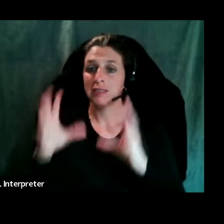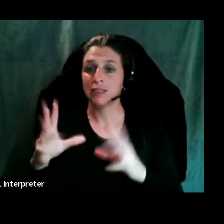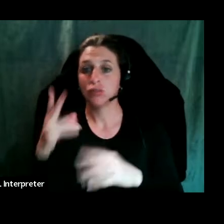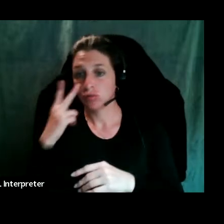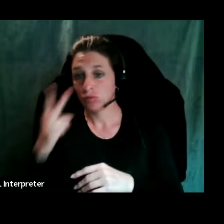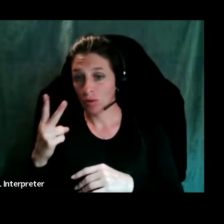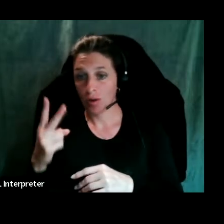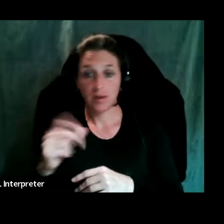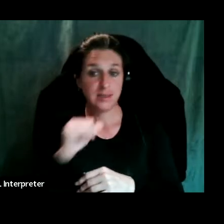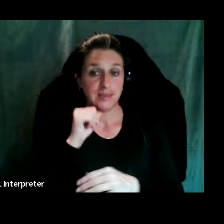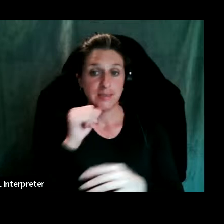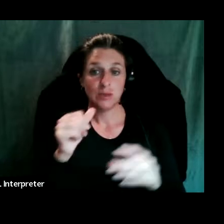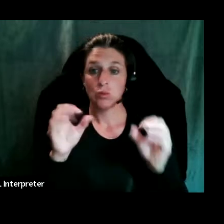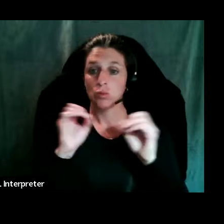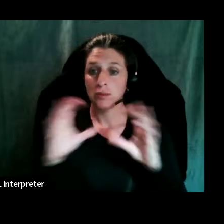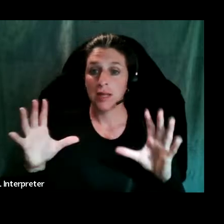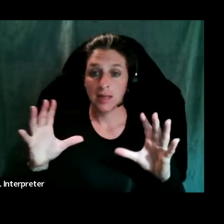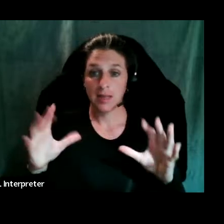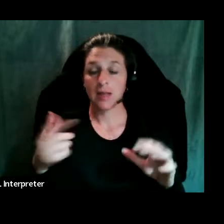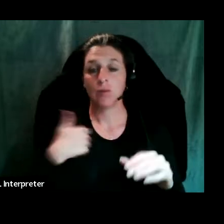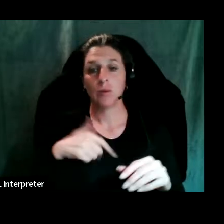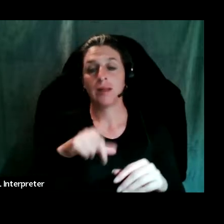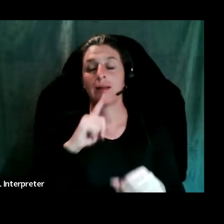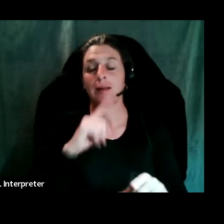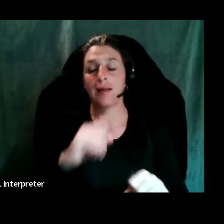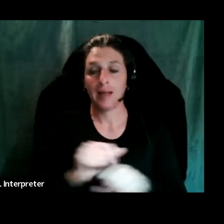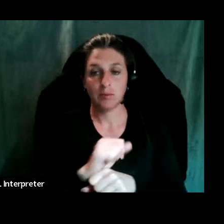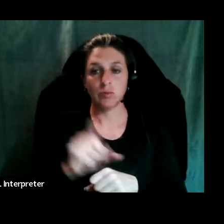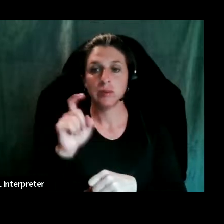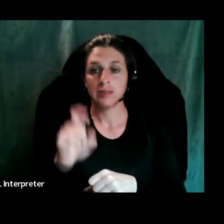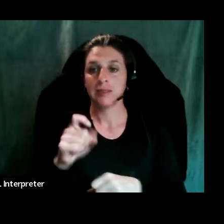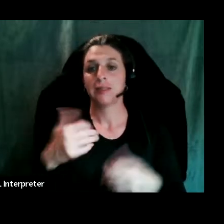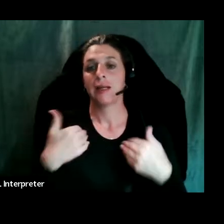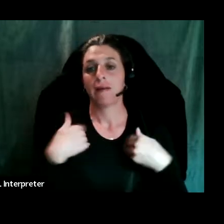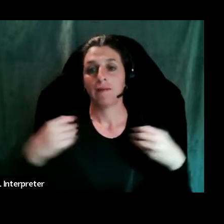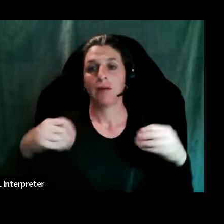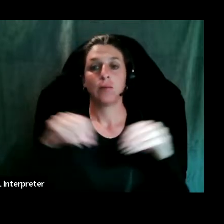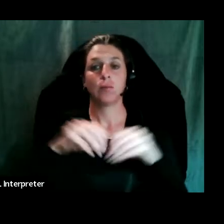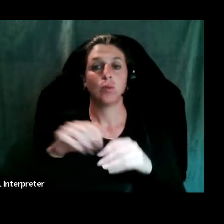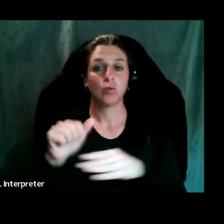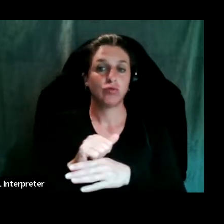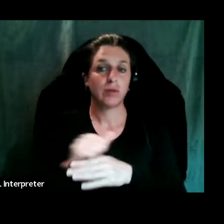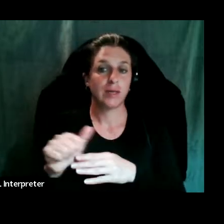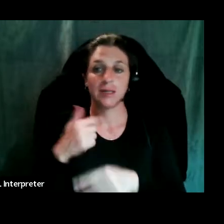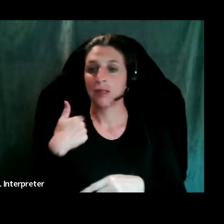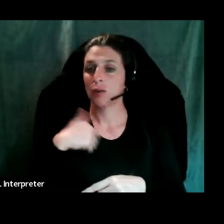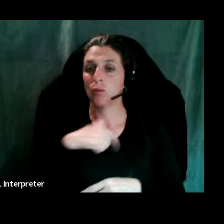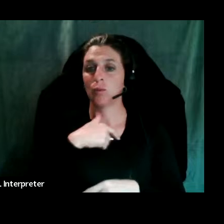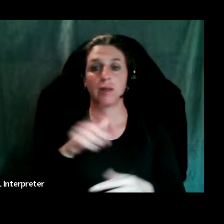do anything. We absolutely have to have more training. We have to,